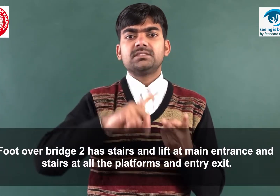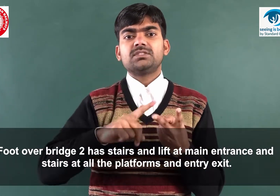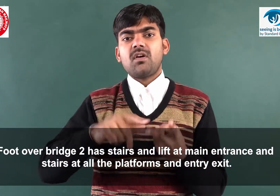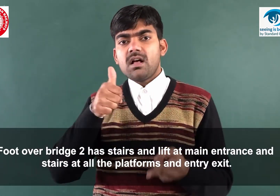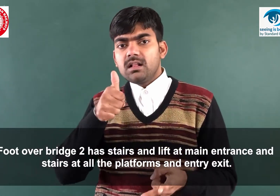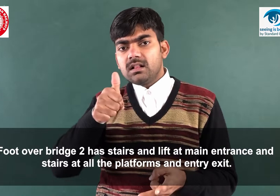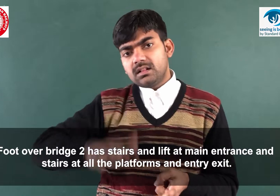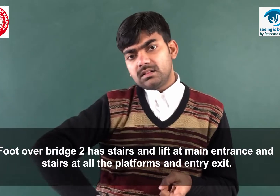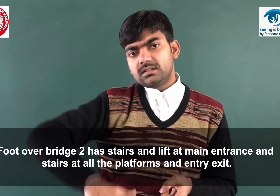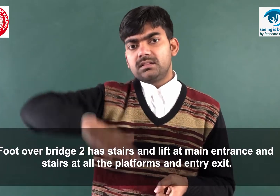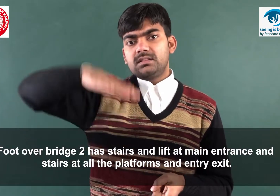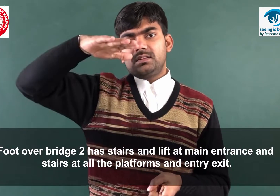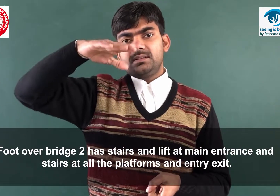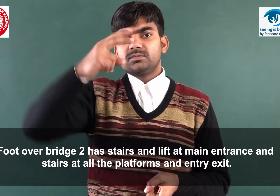entry exit.